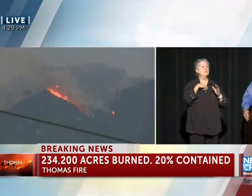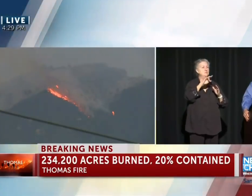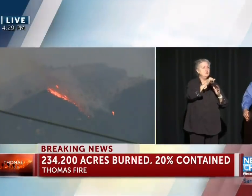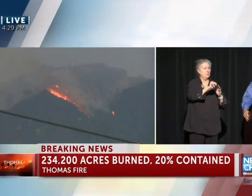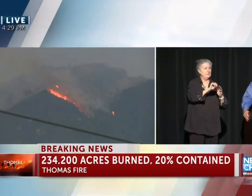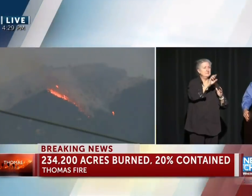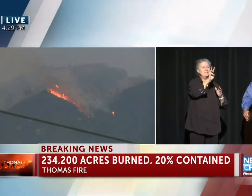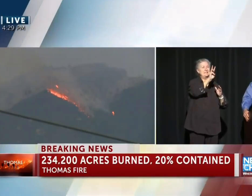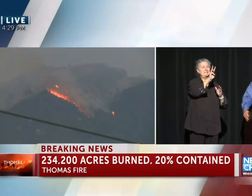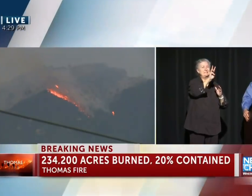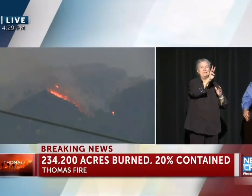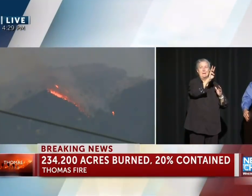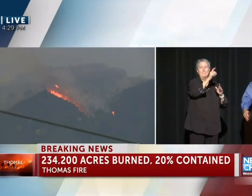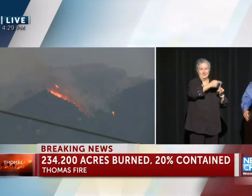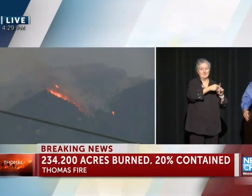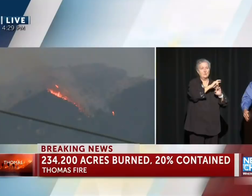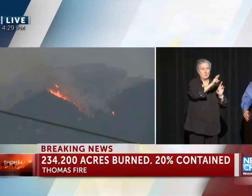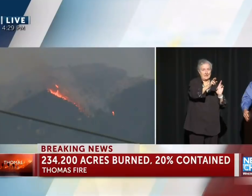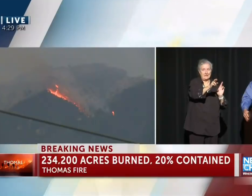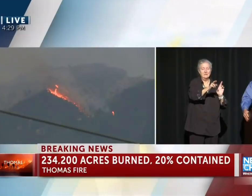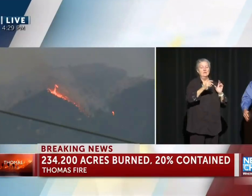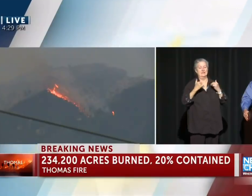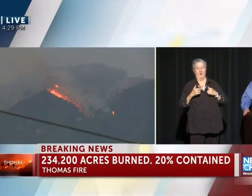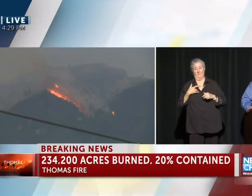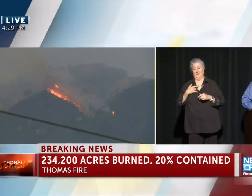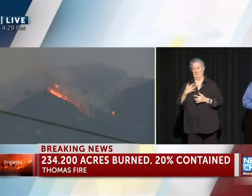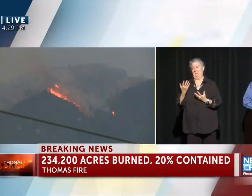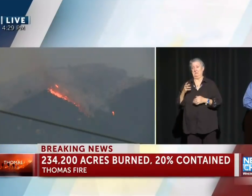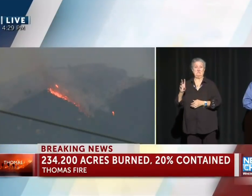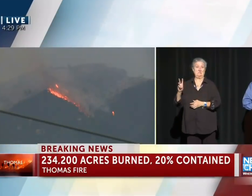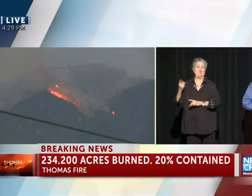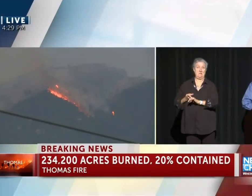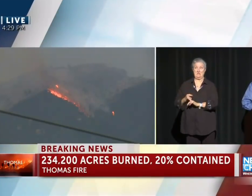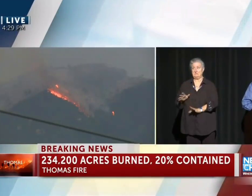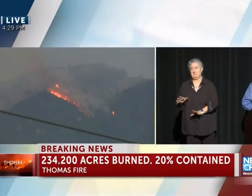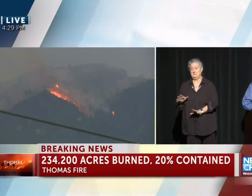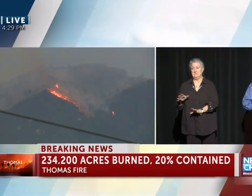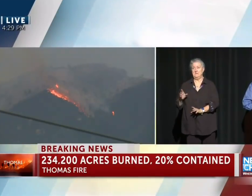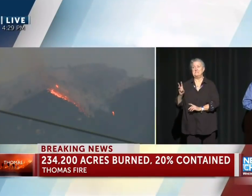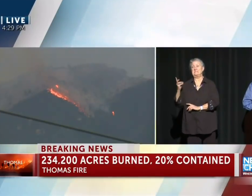ready. Now I feel like we have 6 days to get ready. I want to alert